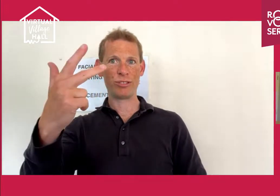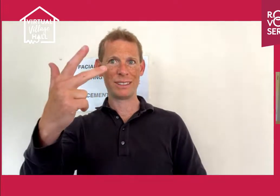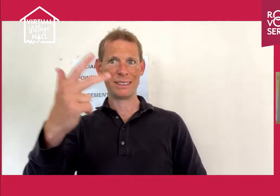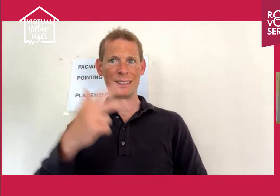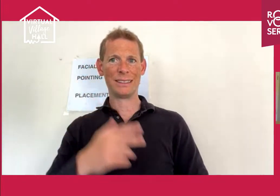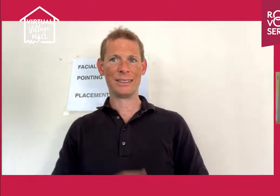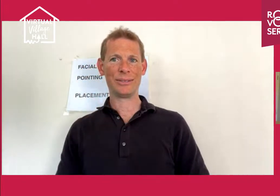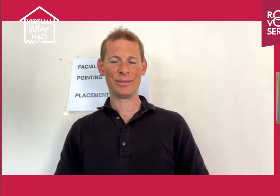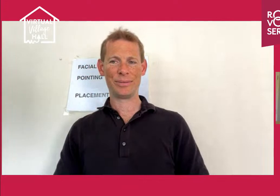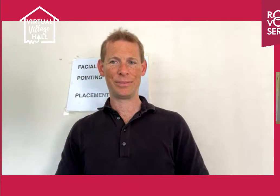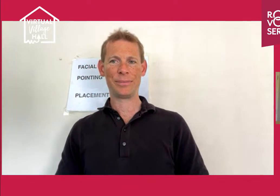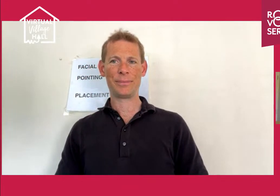Number 3.